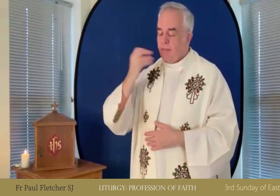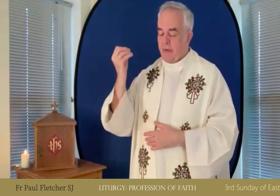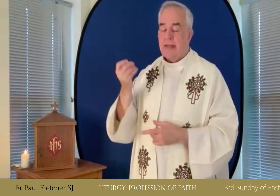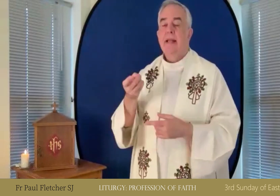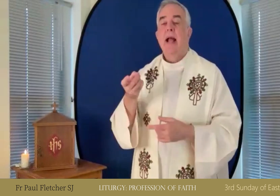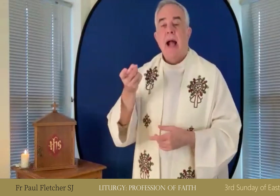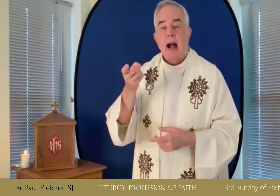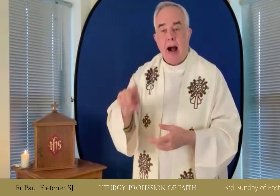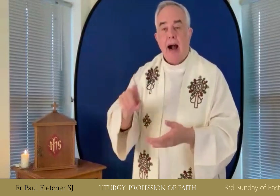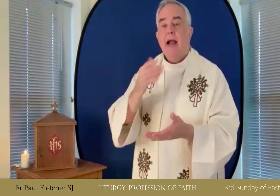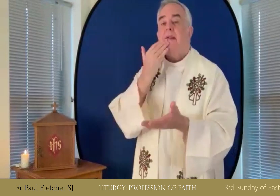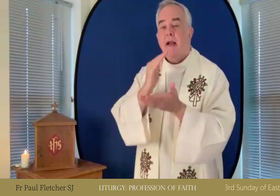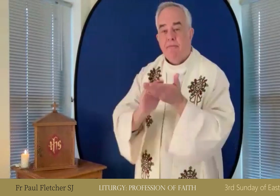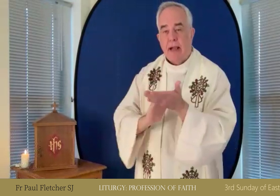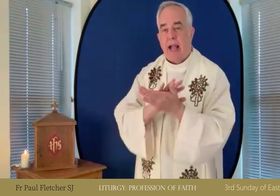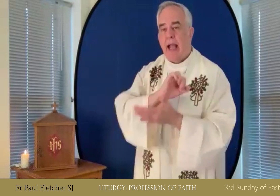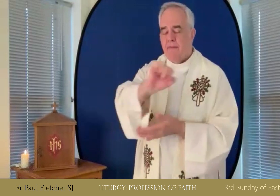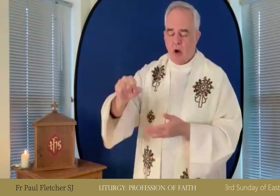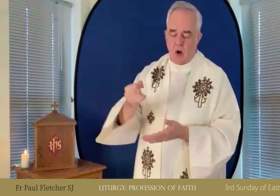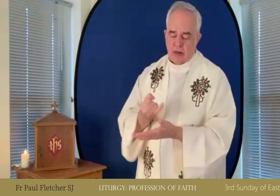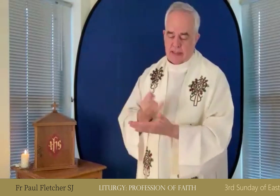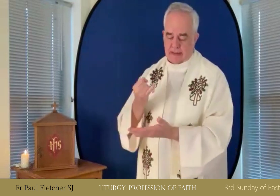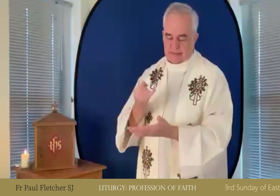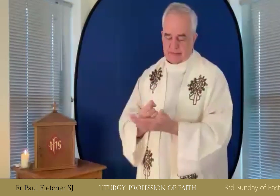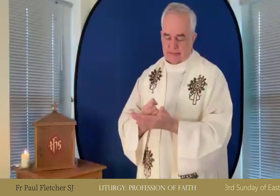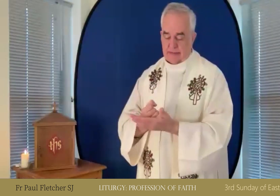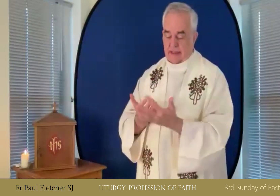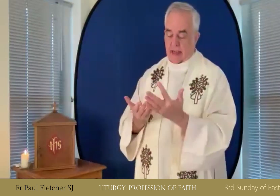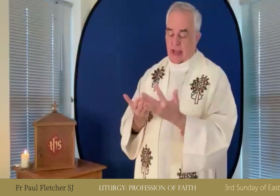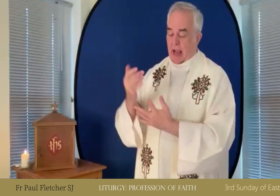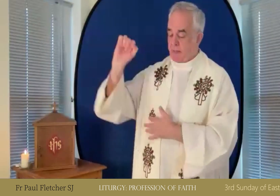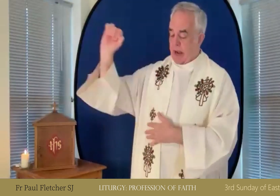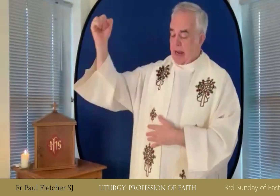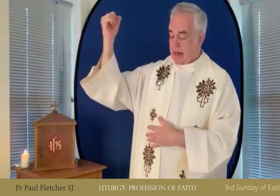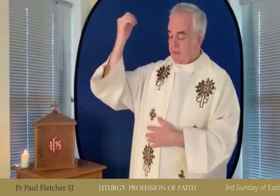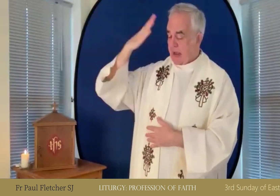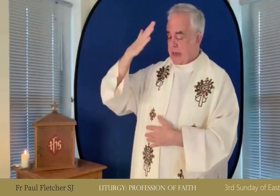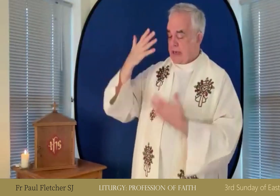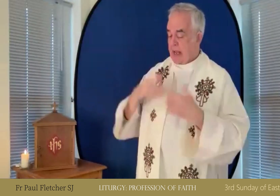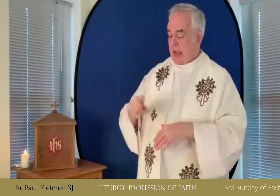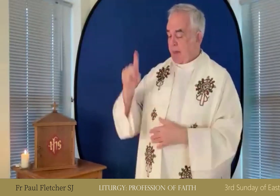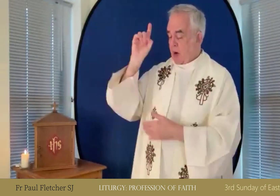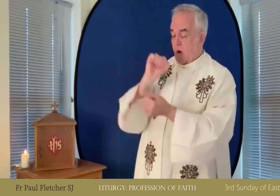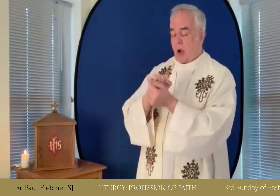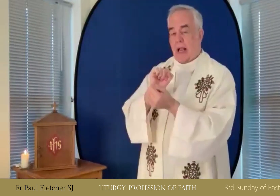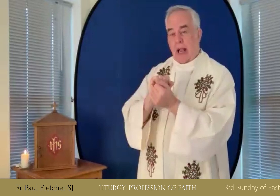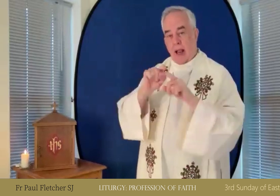Spirit. I forgave our sins. By his grace, my God, keep